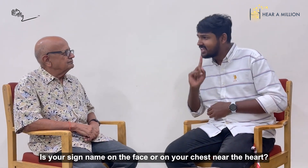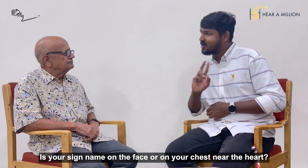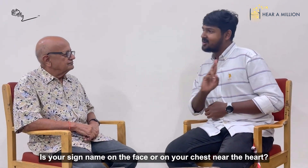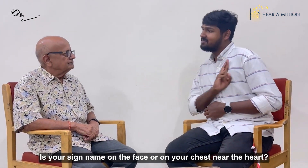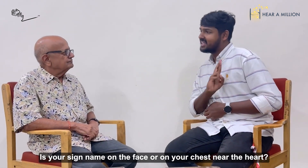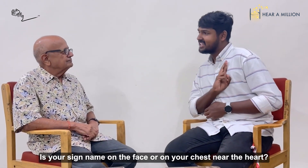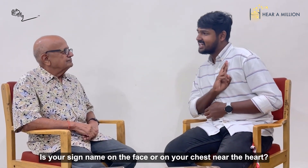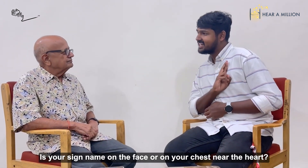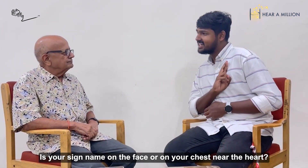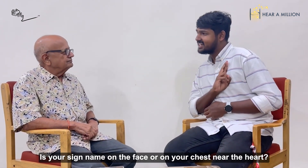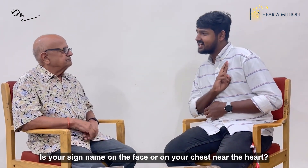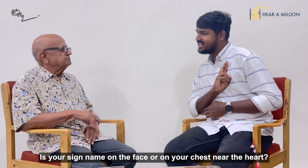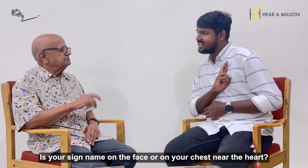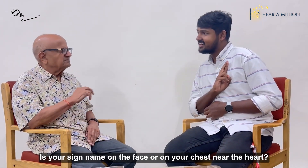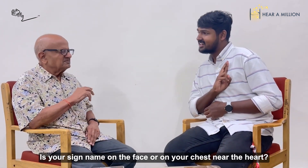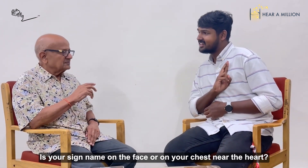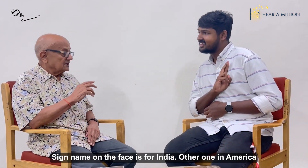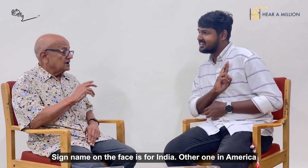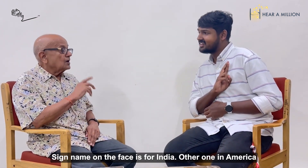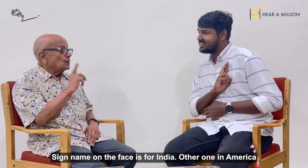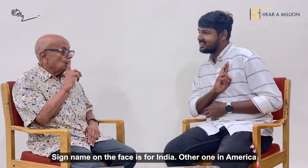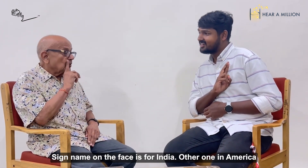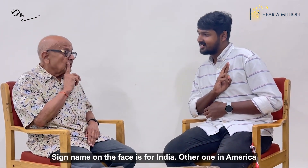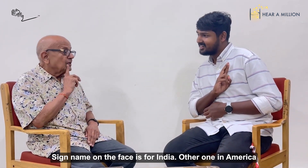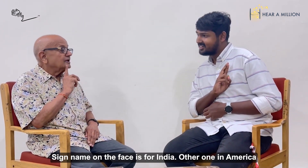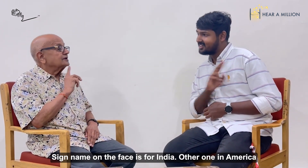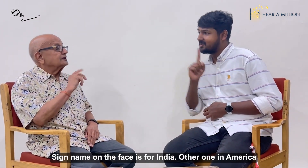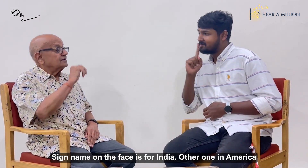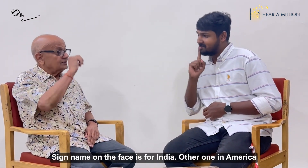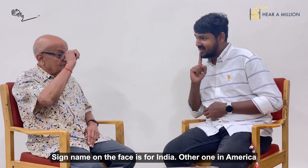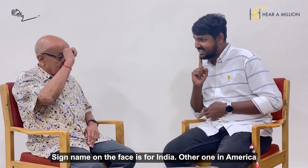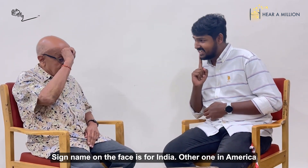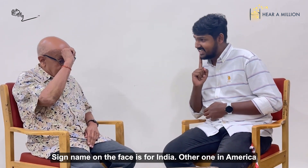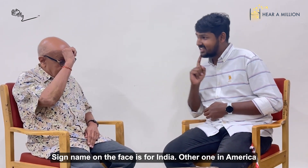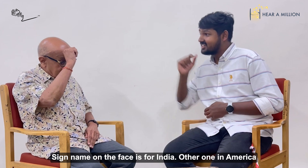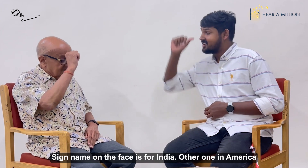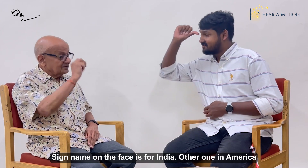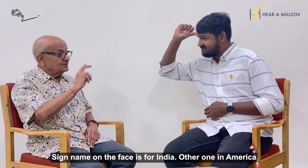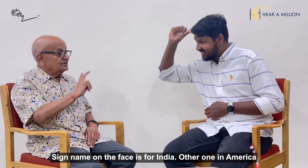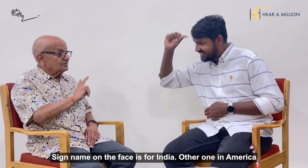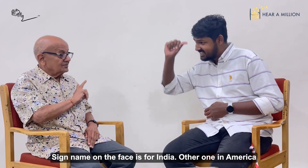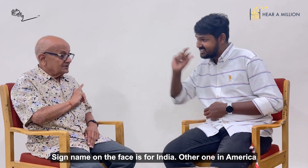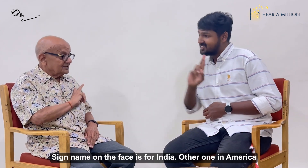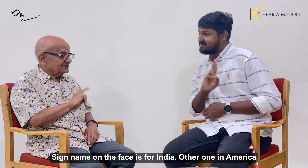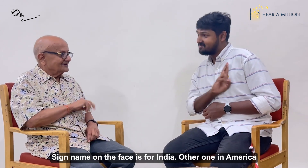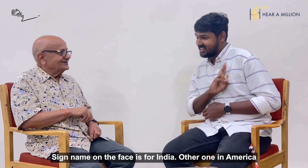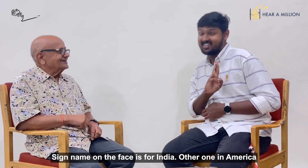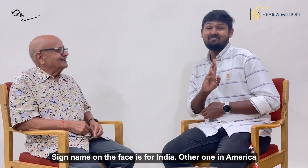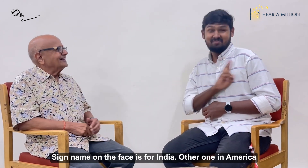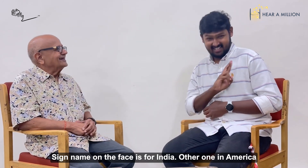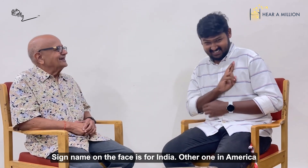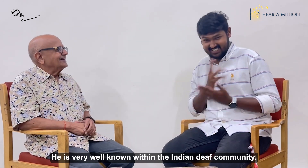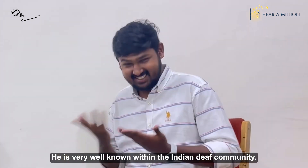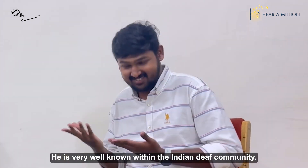Is your sign name on the face or on your chest near the heart? Sign name on the face is for India, other one in